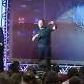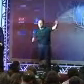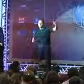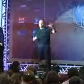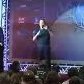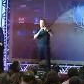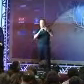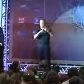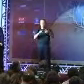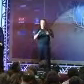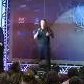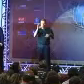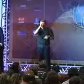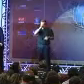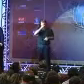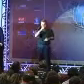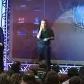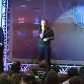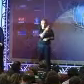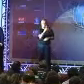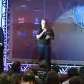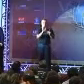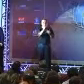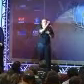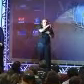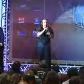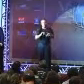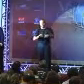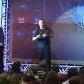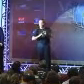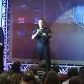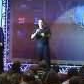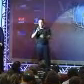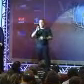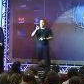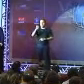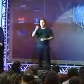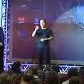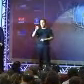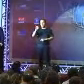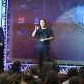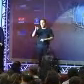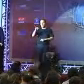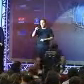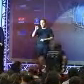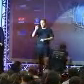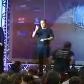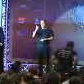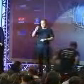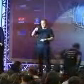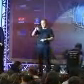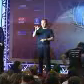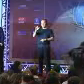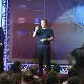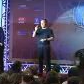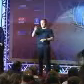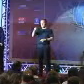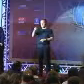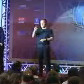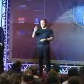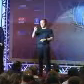bioinformatics, and other research projects. All of this code is available for free.